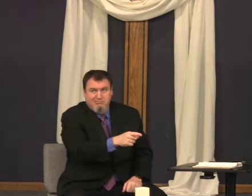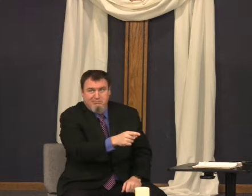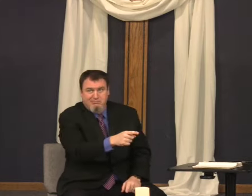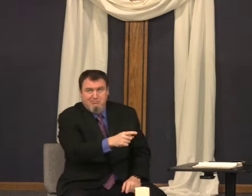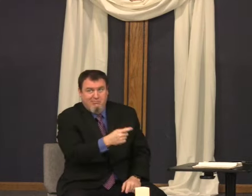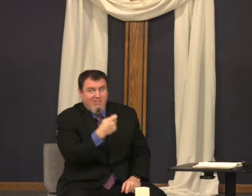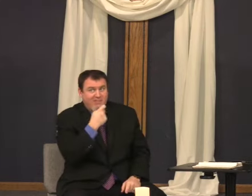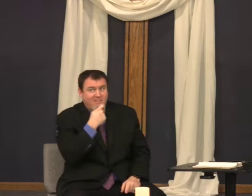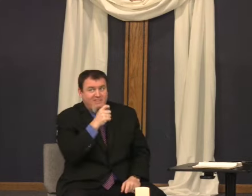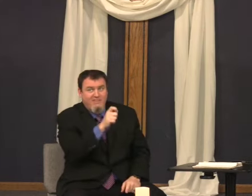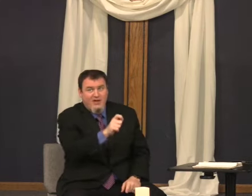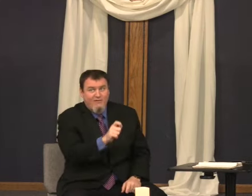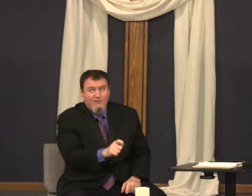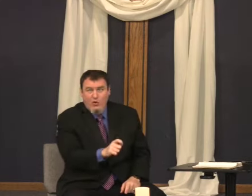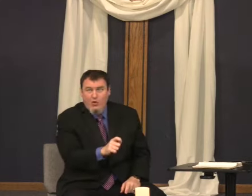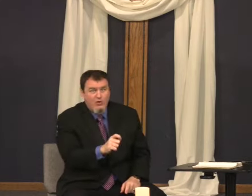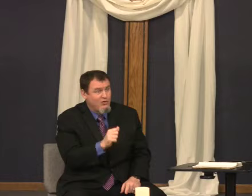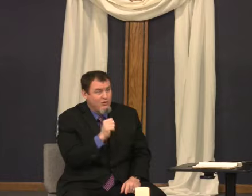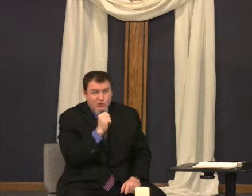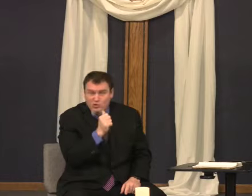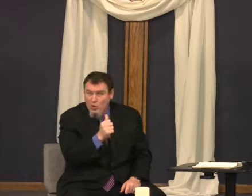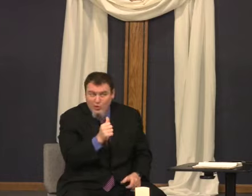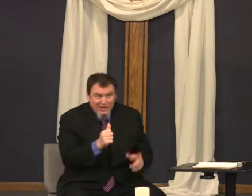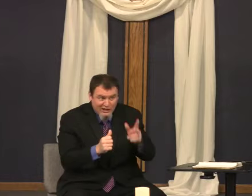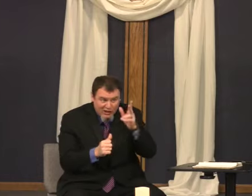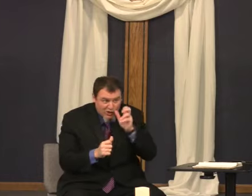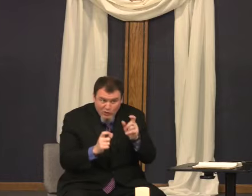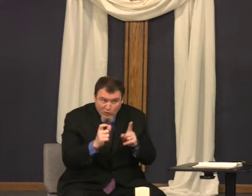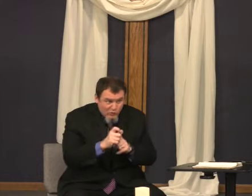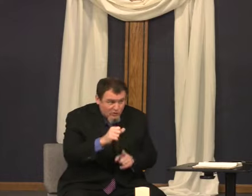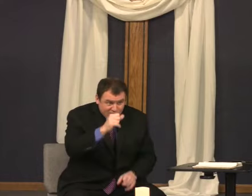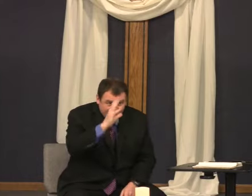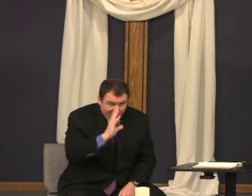Ye, therefore, hear them not.